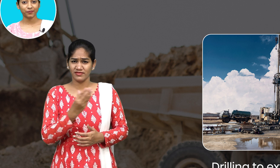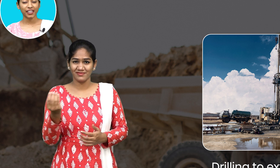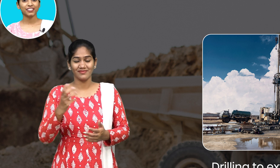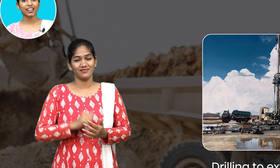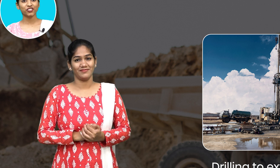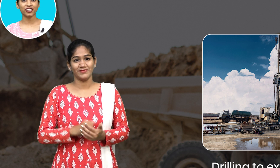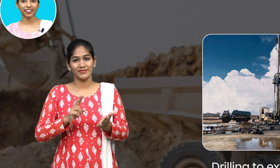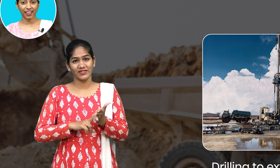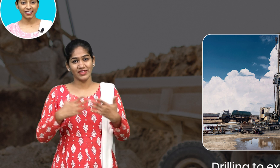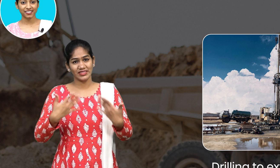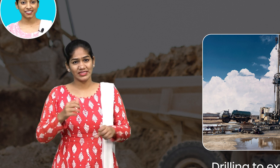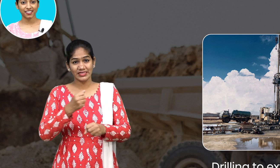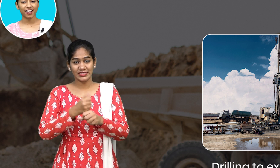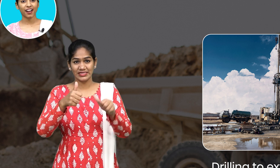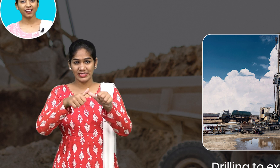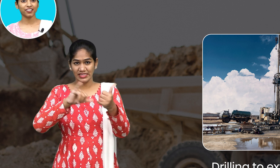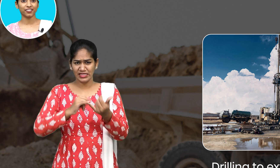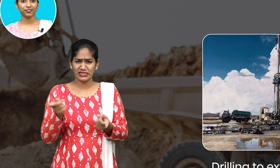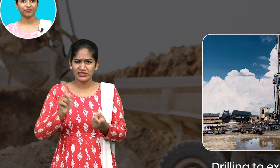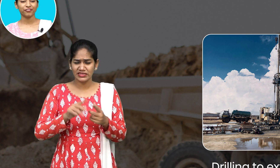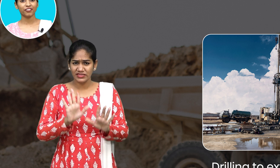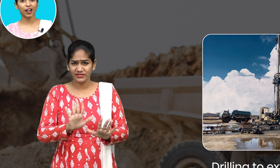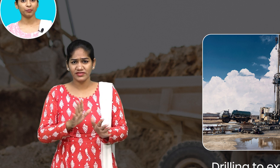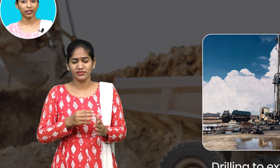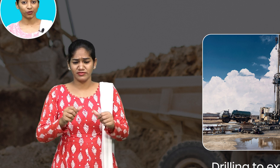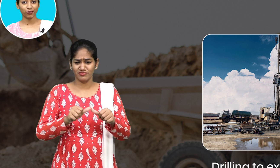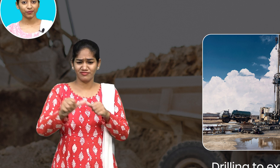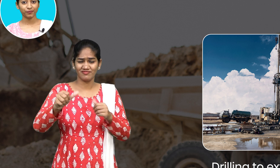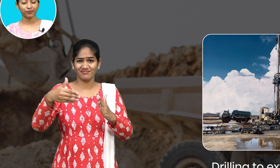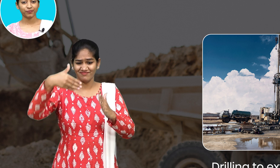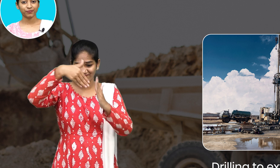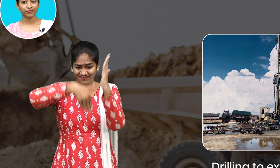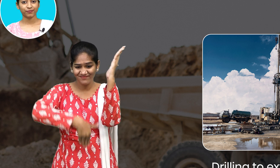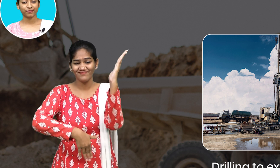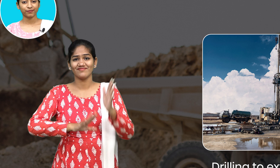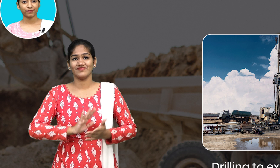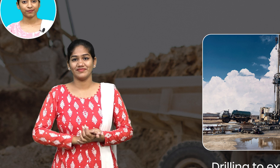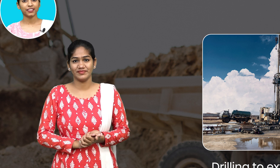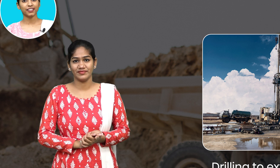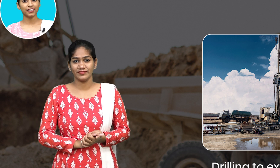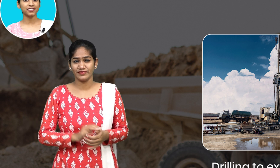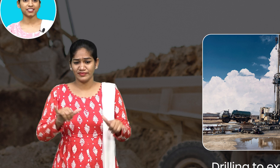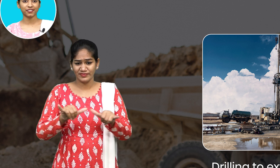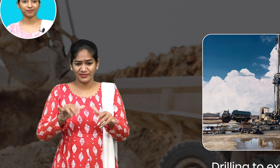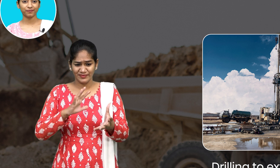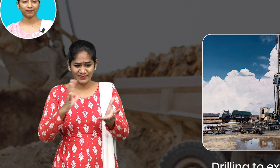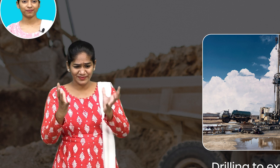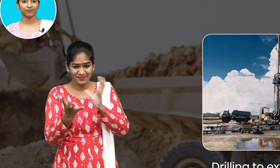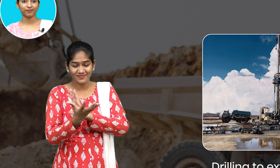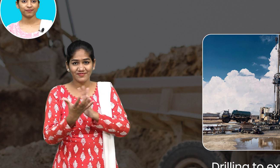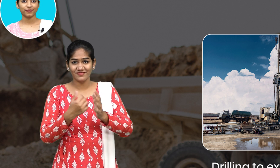and natural gas occur far below the Earth's